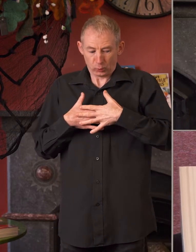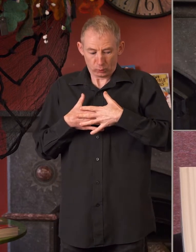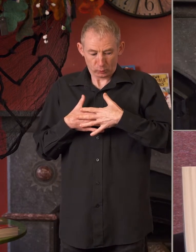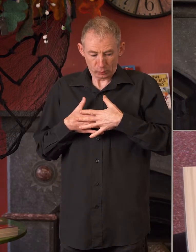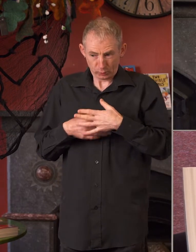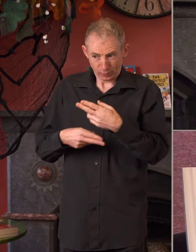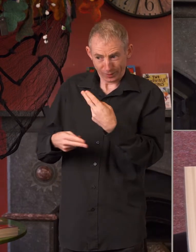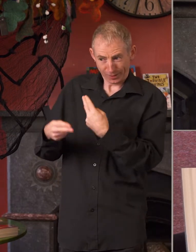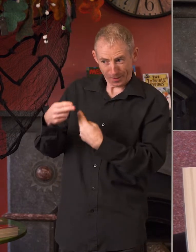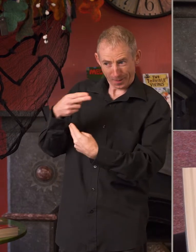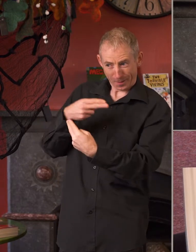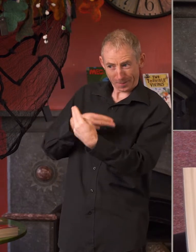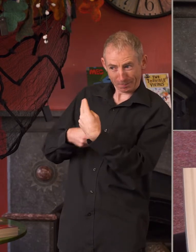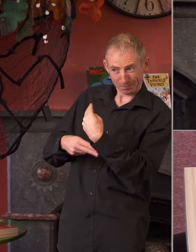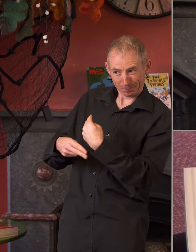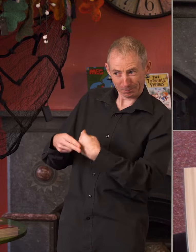comes.